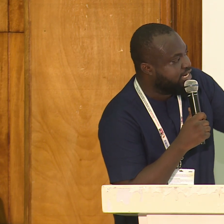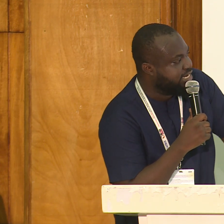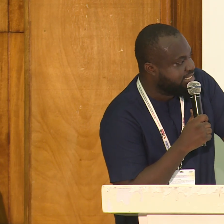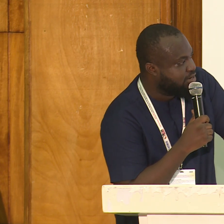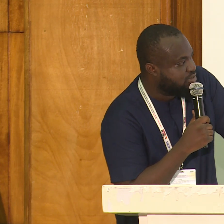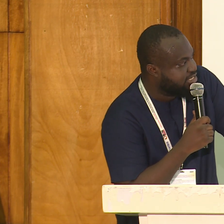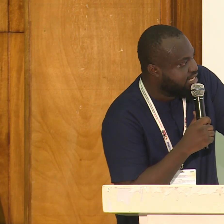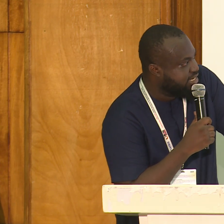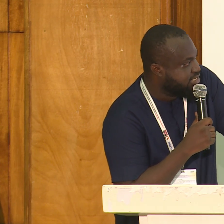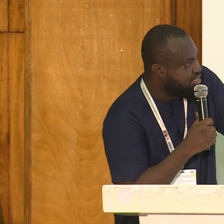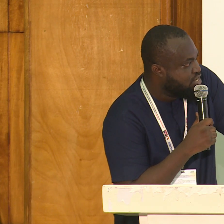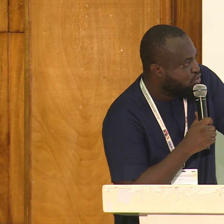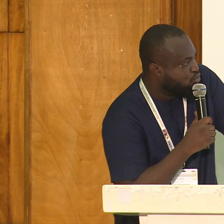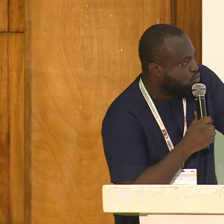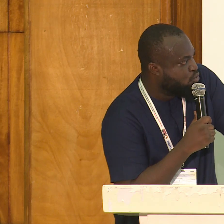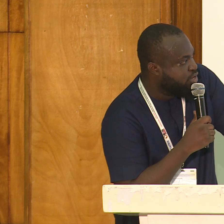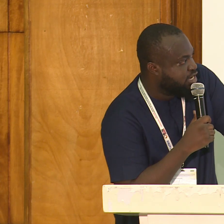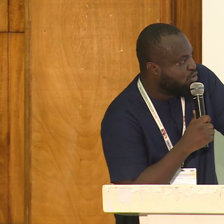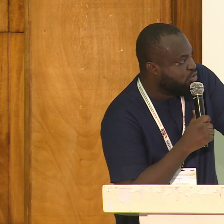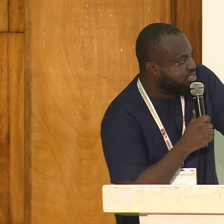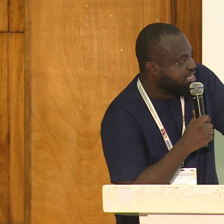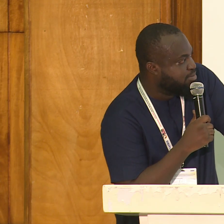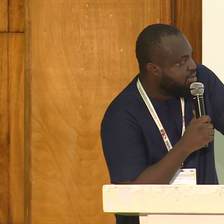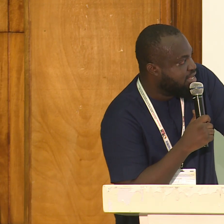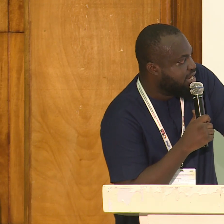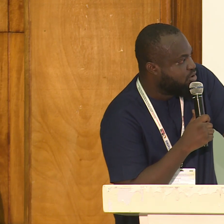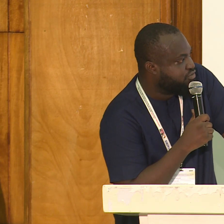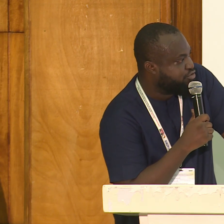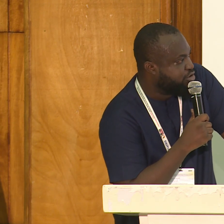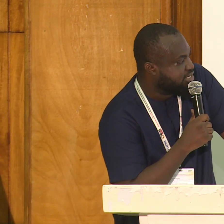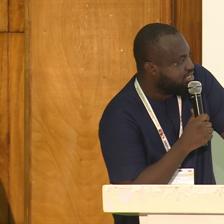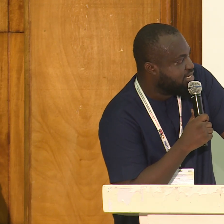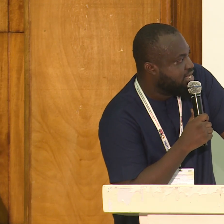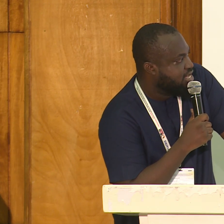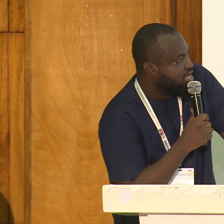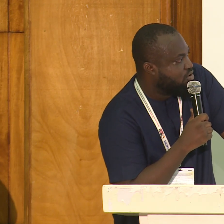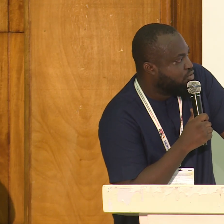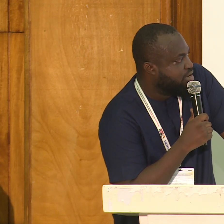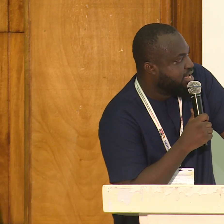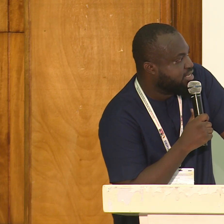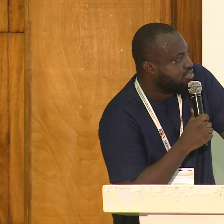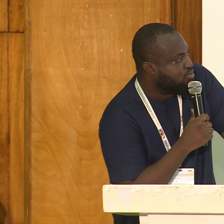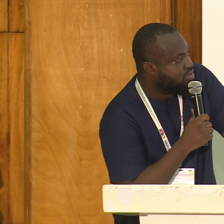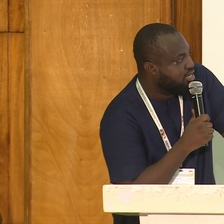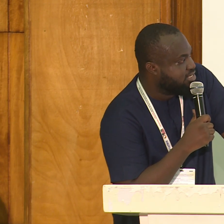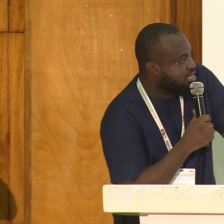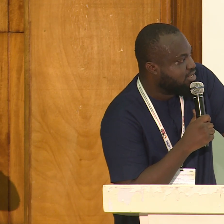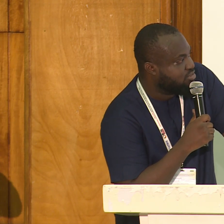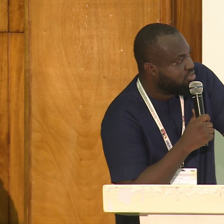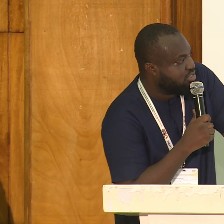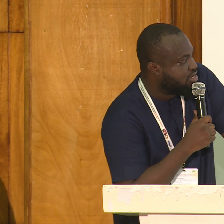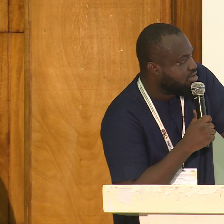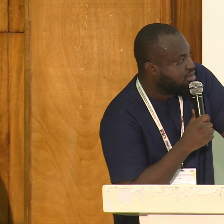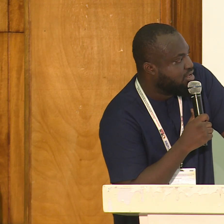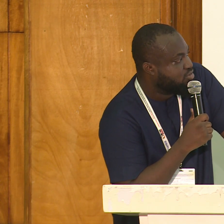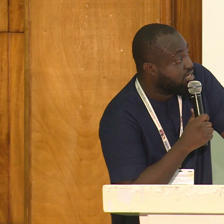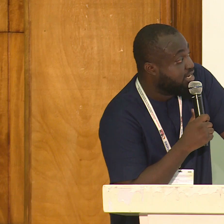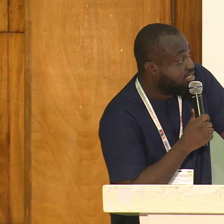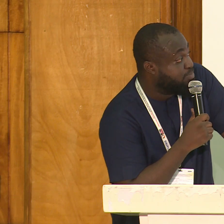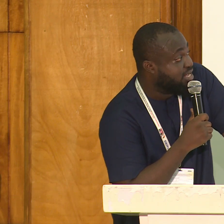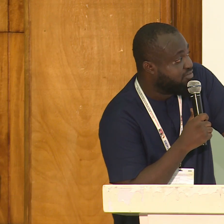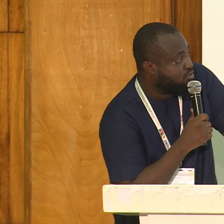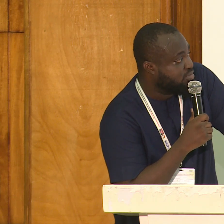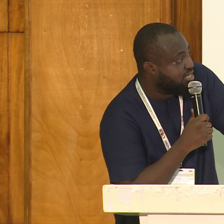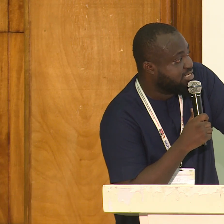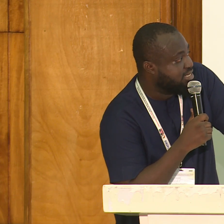understanding what the data was telling us. So include stigma, lack of trust, or reliance on digital